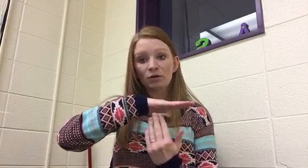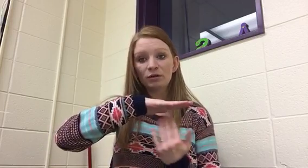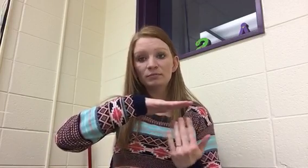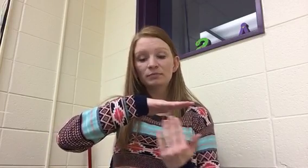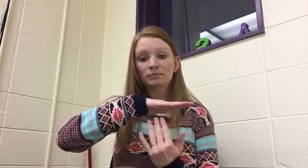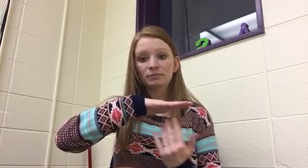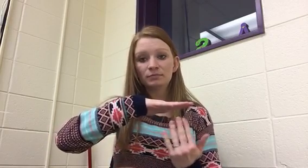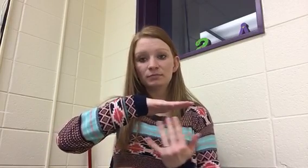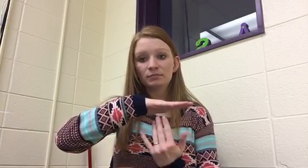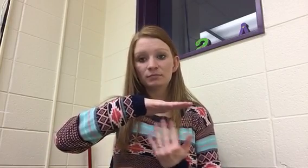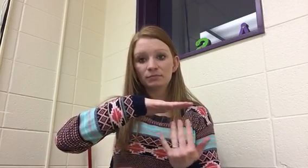boil,